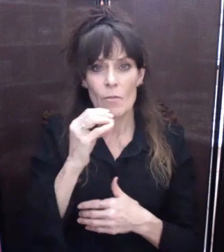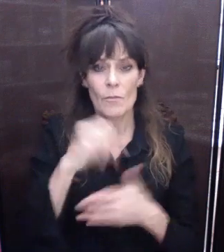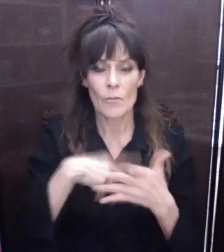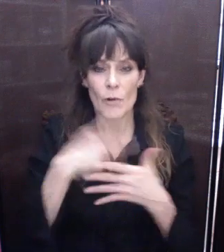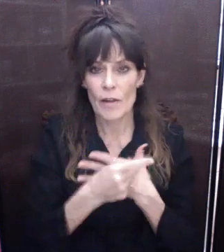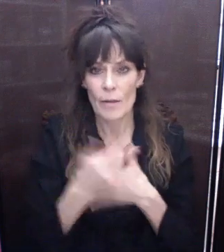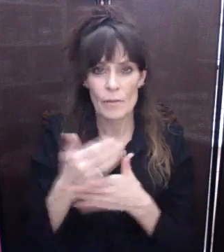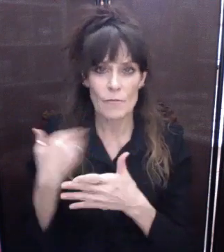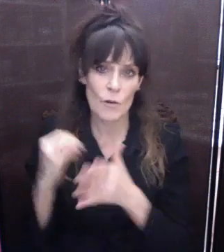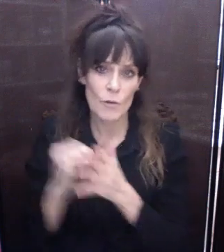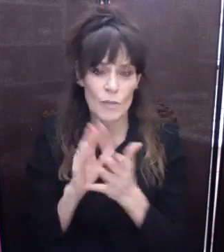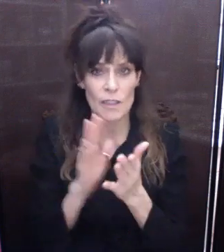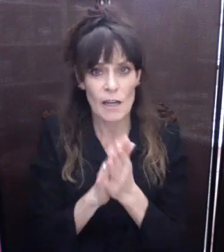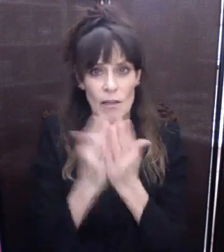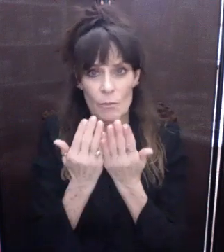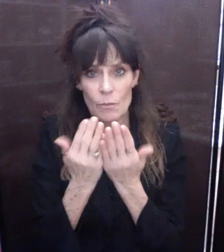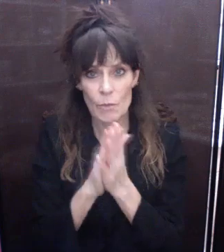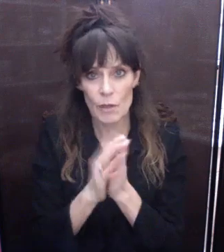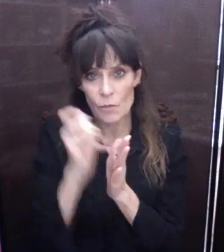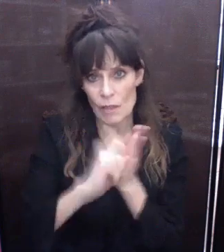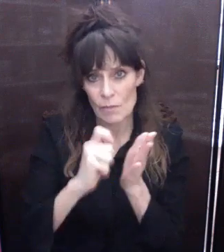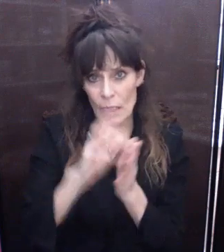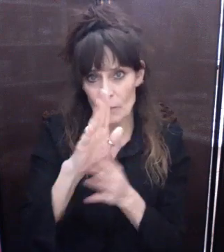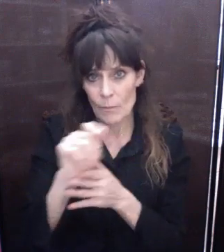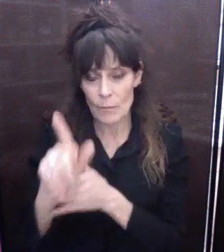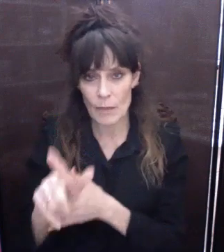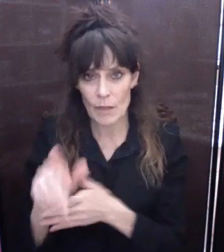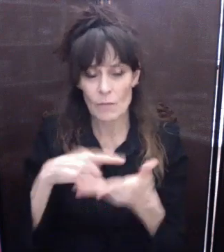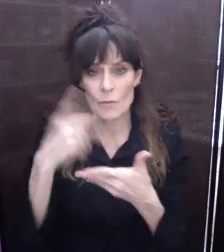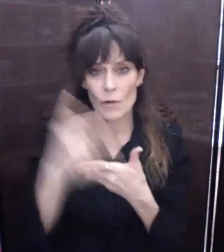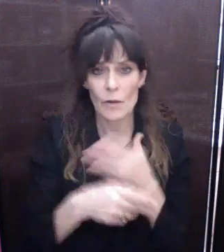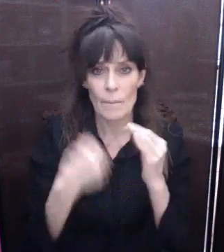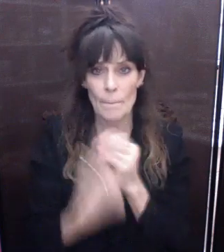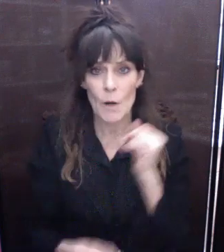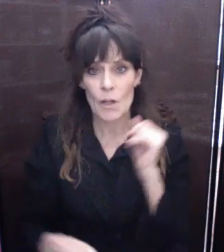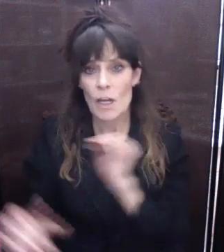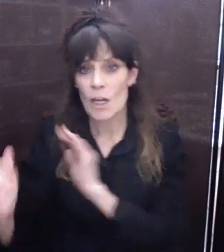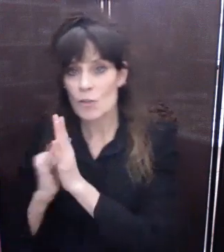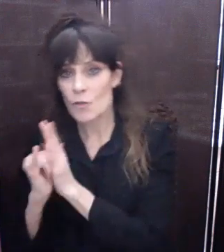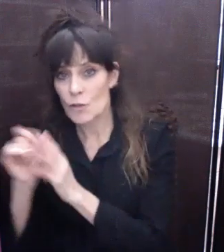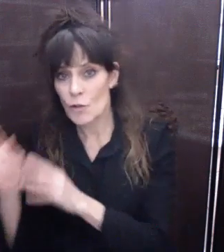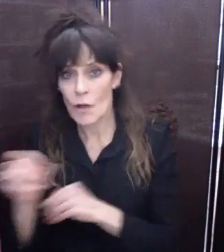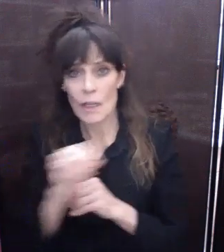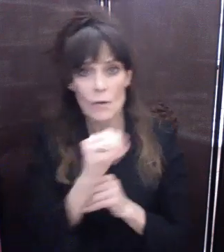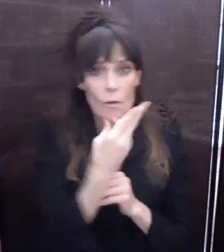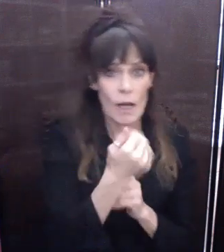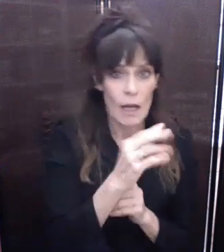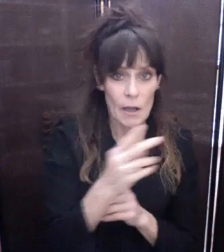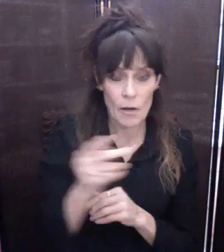the book by Bill, and I think the programs both in New York and Ohio were pretty much running